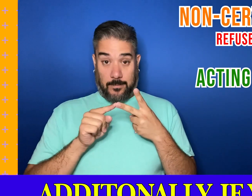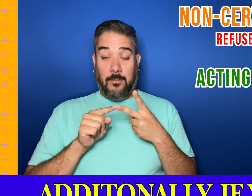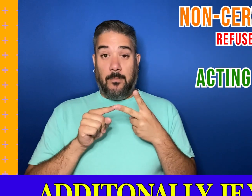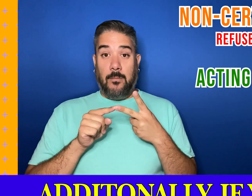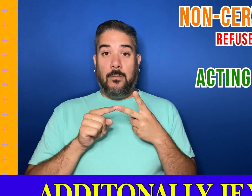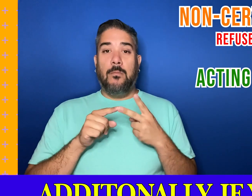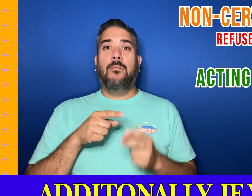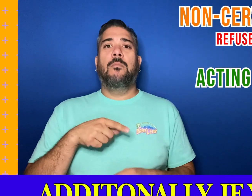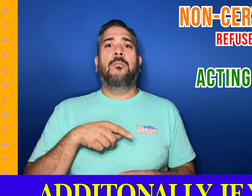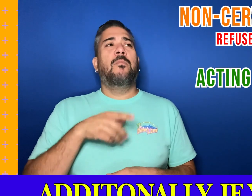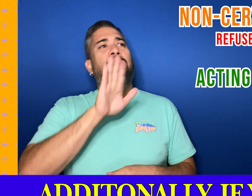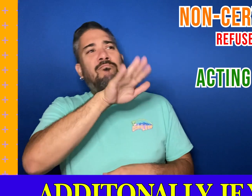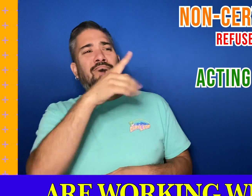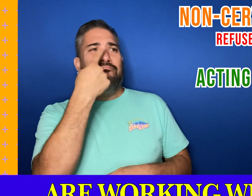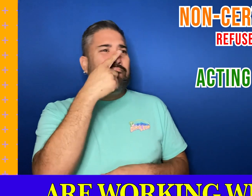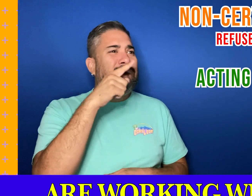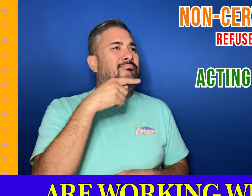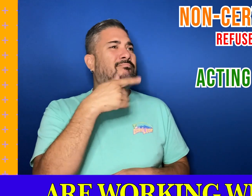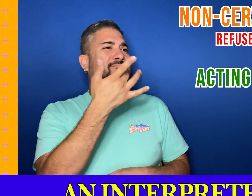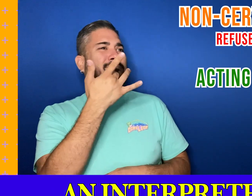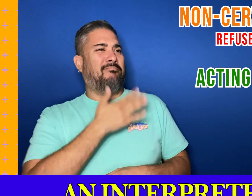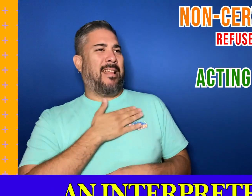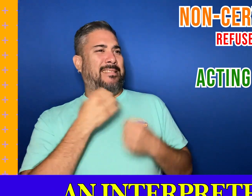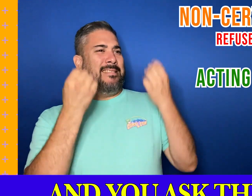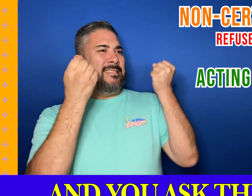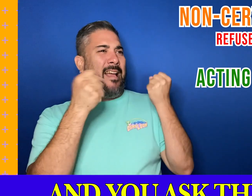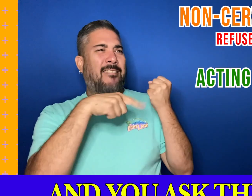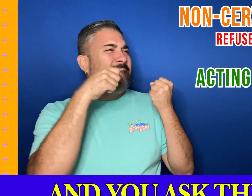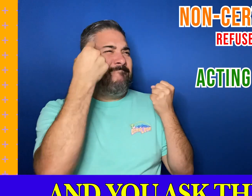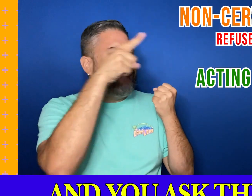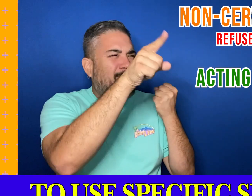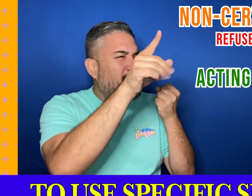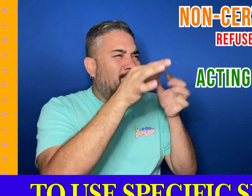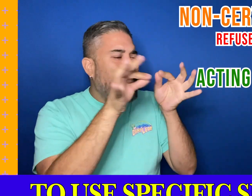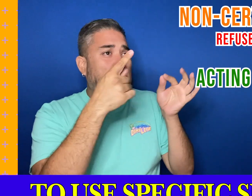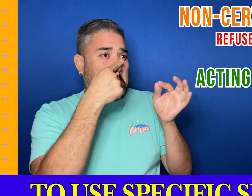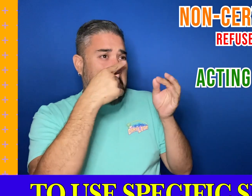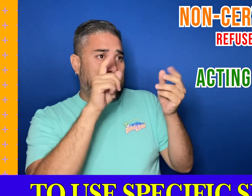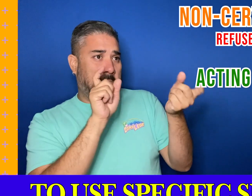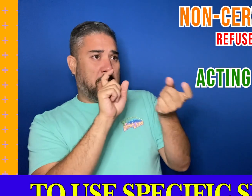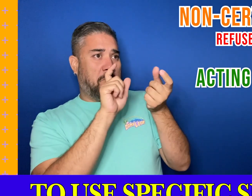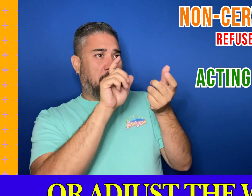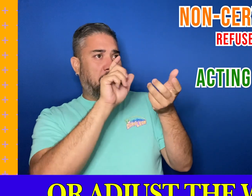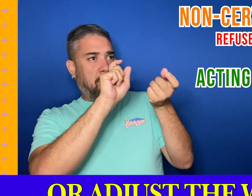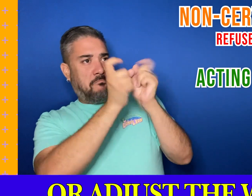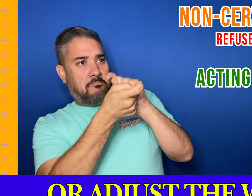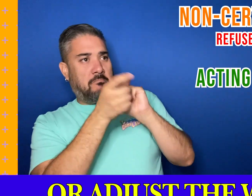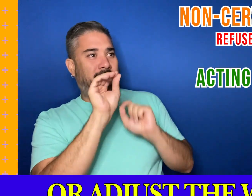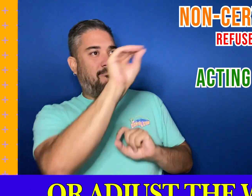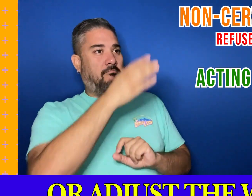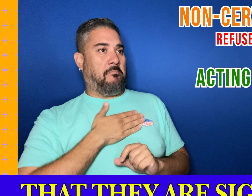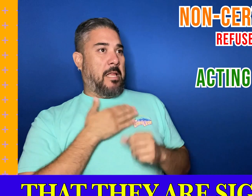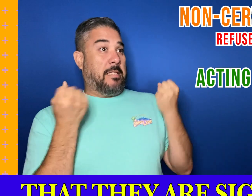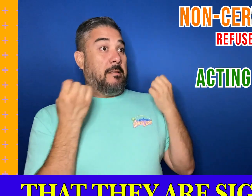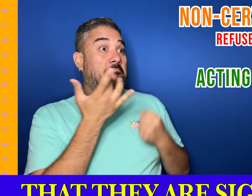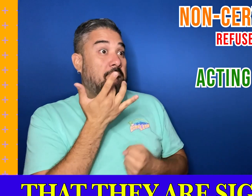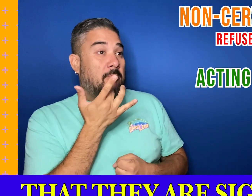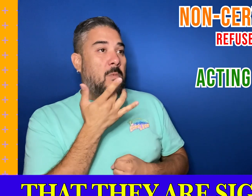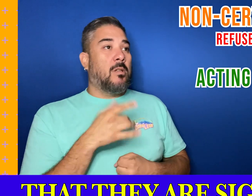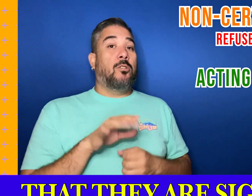Additionally, if you're working with an interpreter and you ask them to use specific signs or adjust the way that they're signing, and the